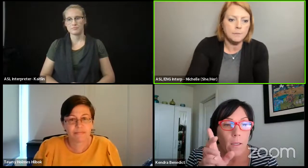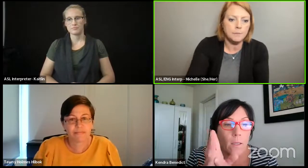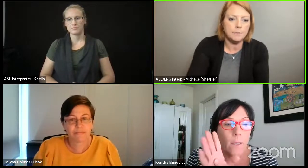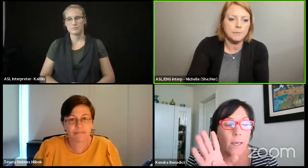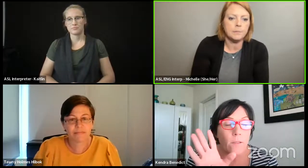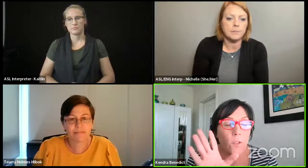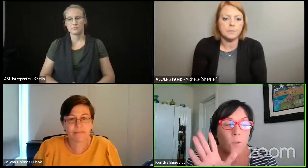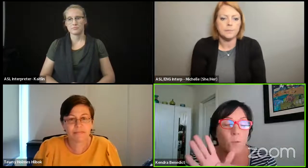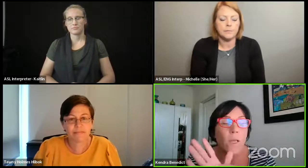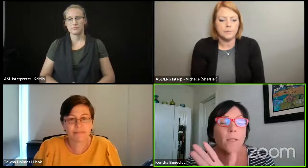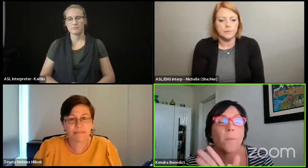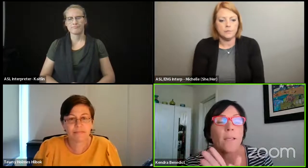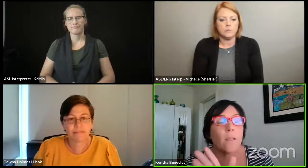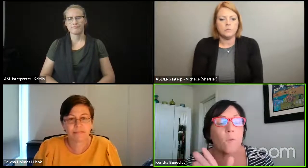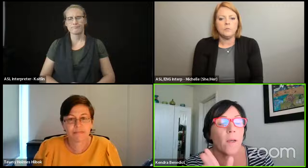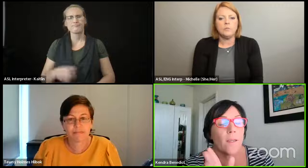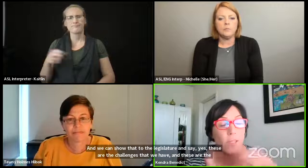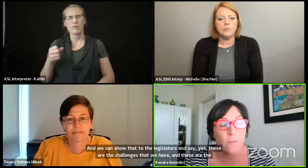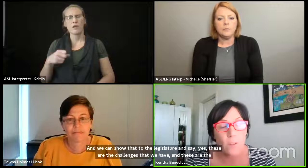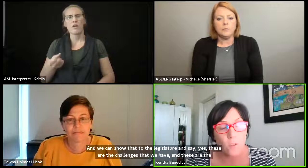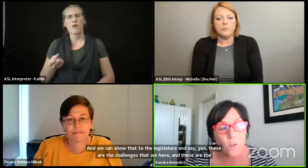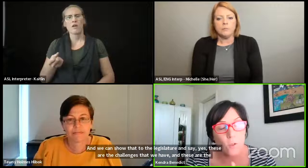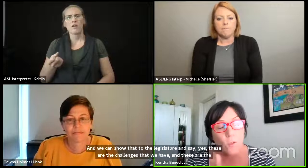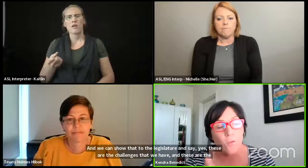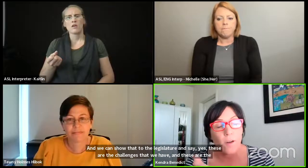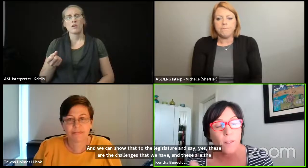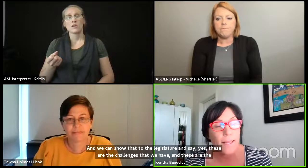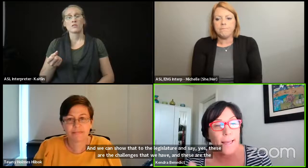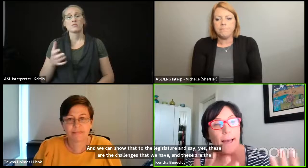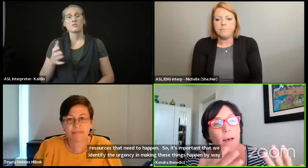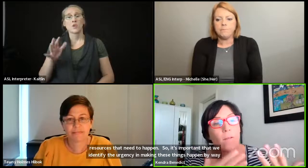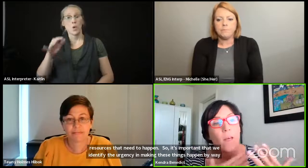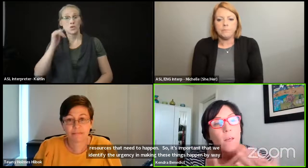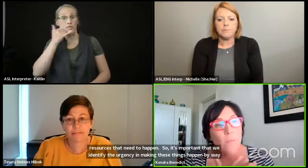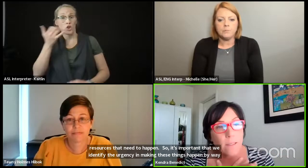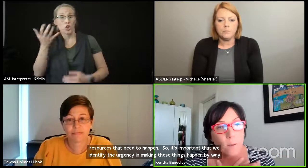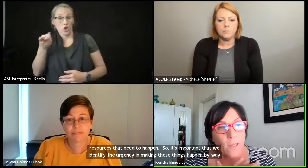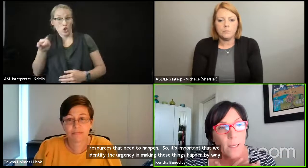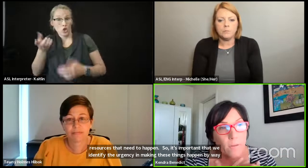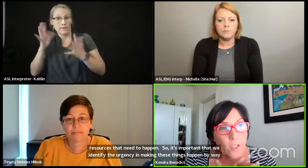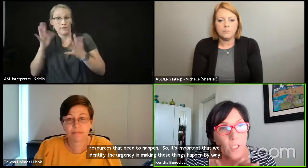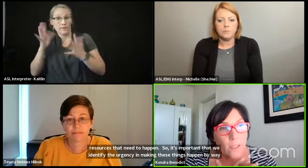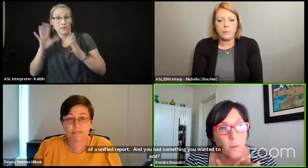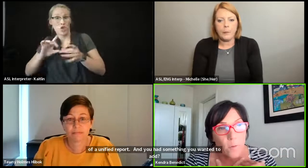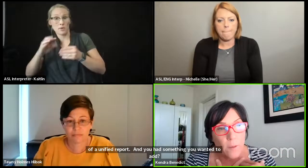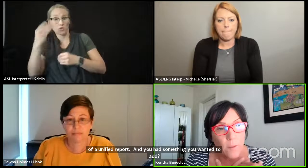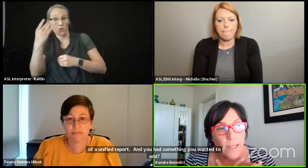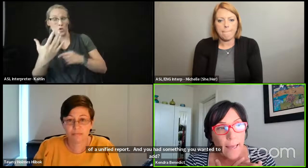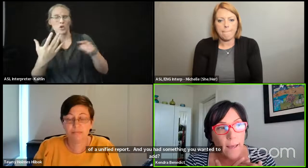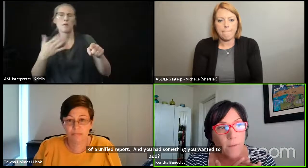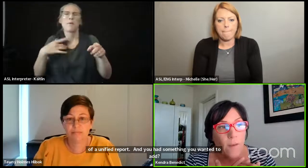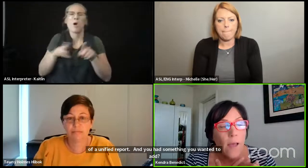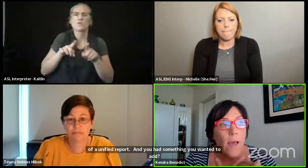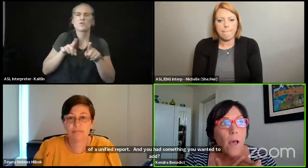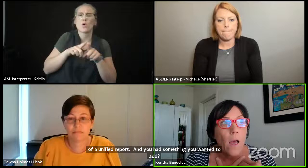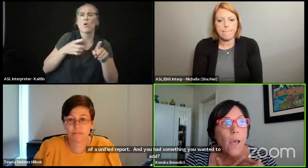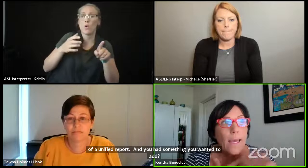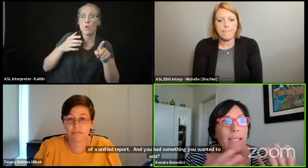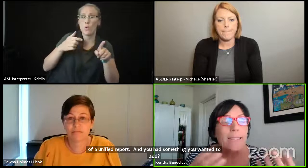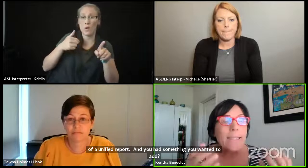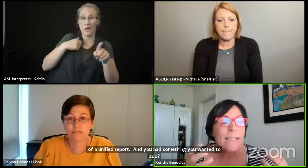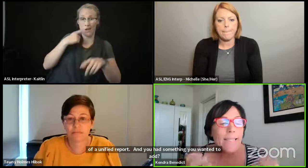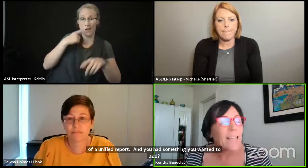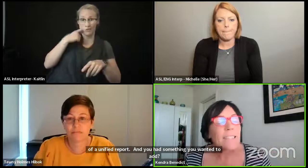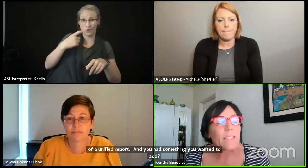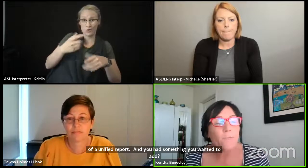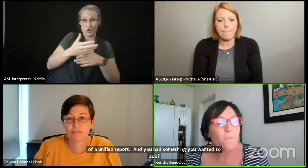add? Yeah, so Tani, based on what Jennifer's told you so far that they have, based on what I've just shared that we have,